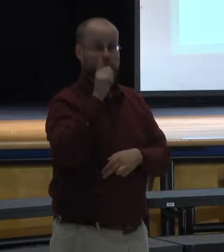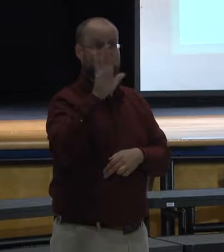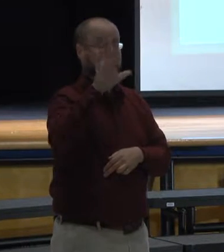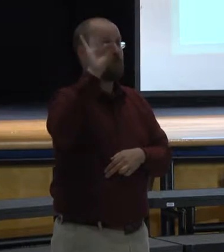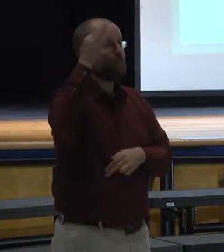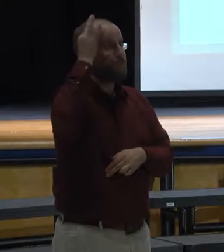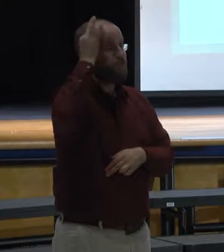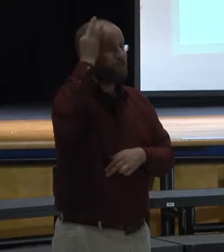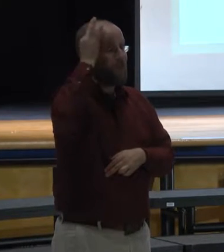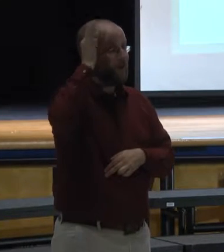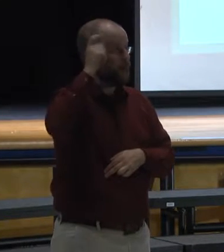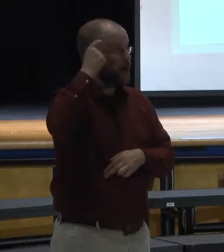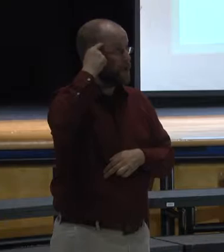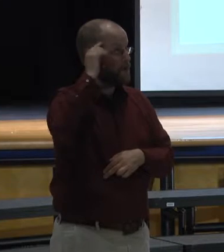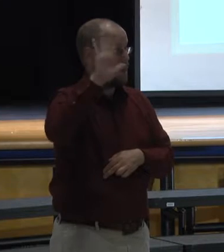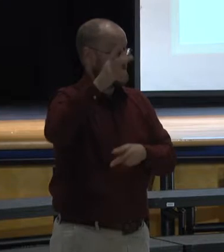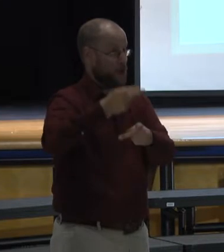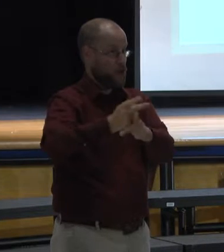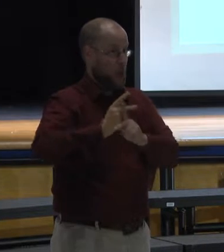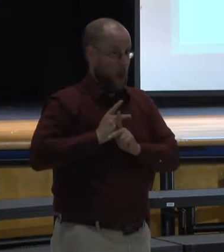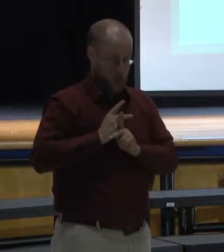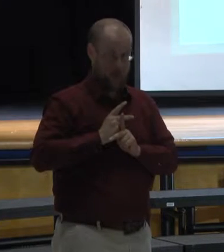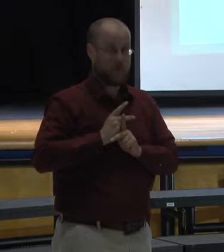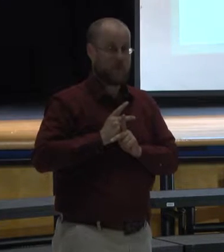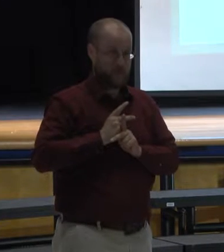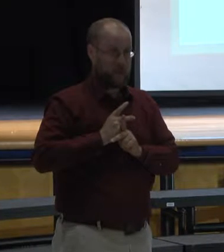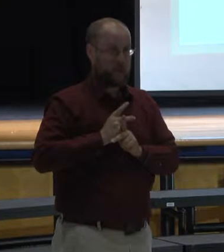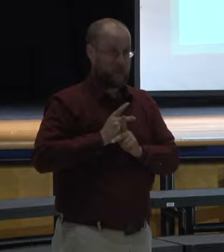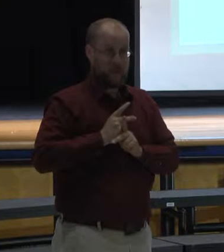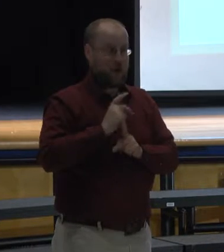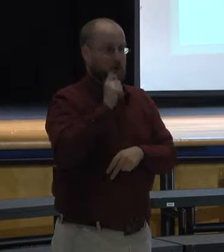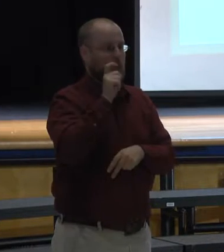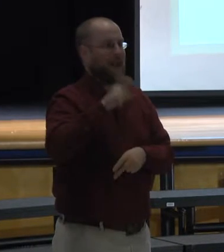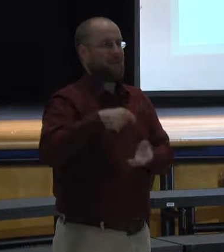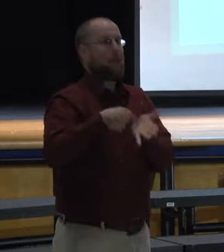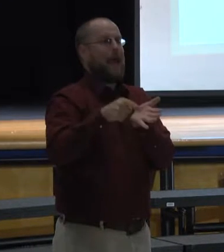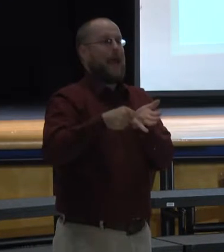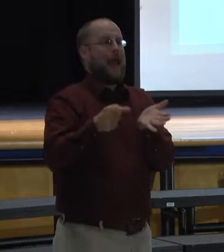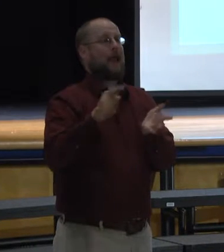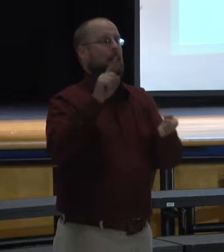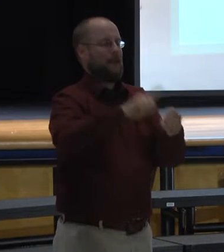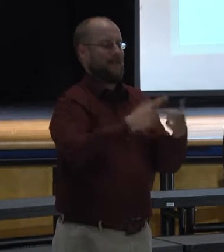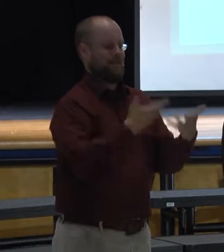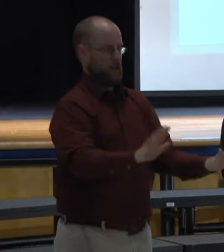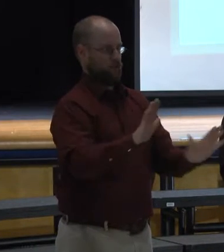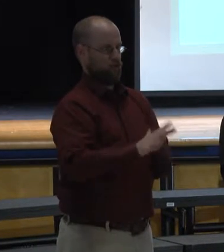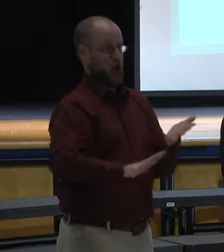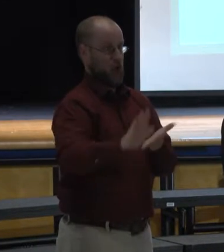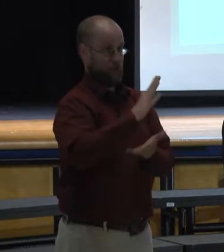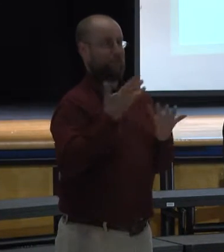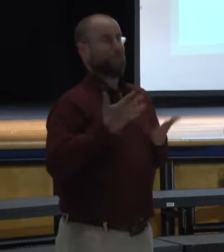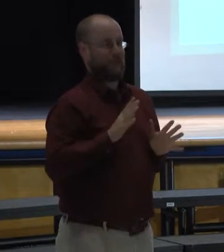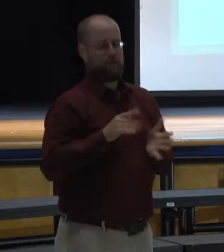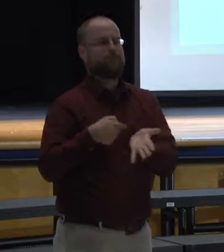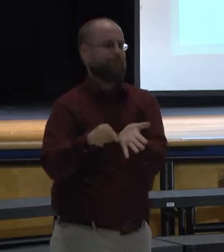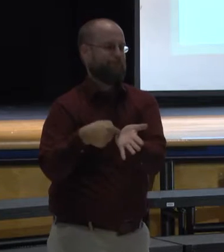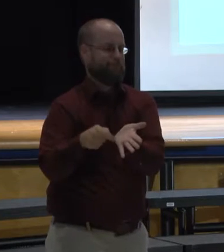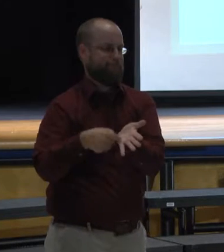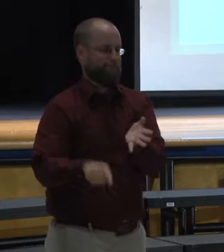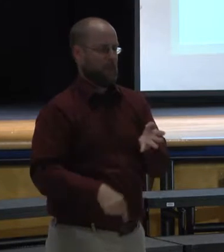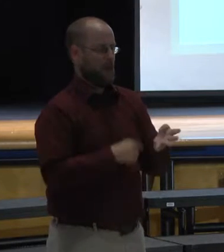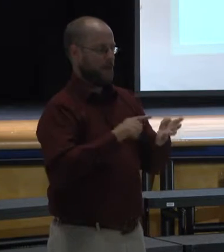they don't have to be paid back while the student's in school. They don't have to start repayment until afterward. And then there's another program called work